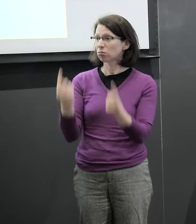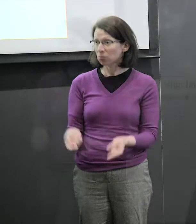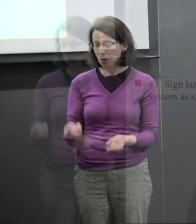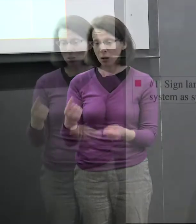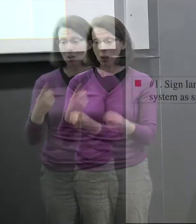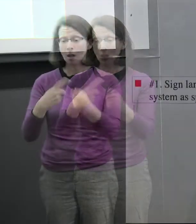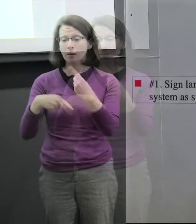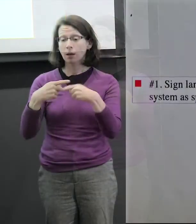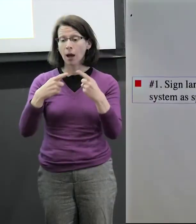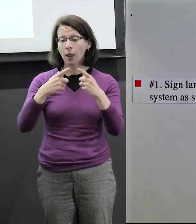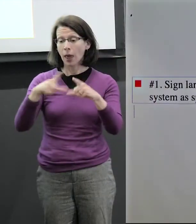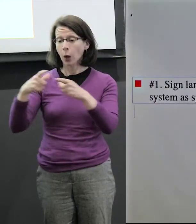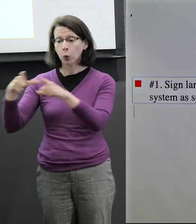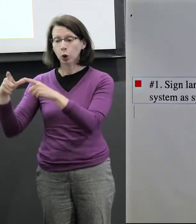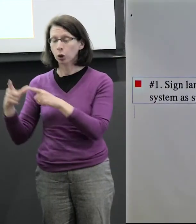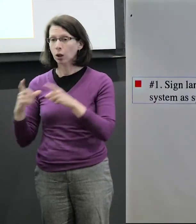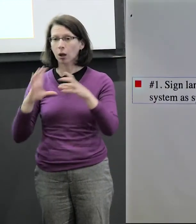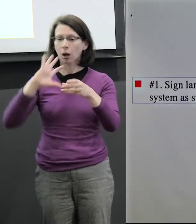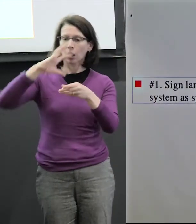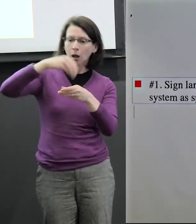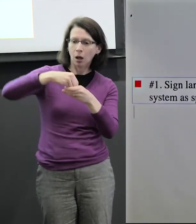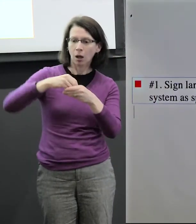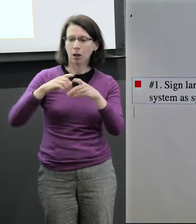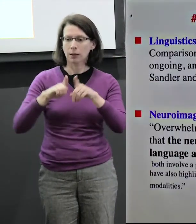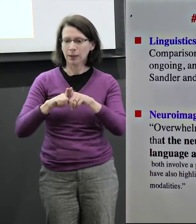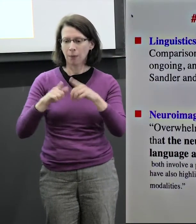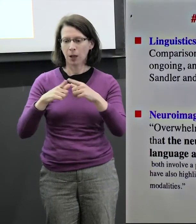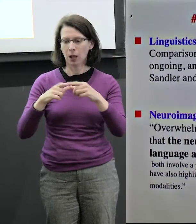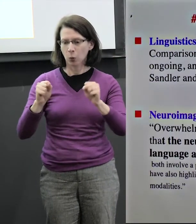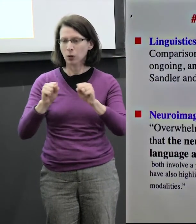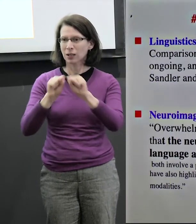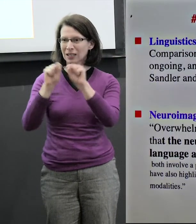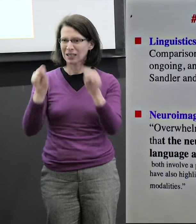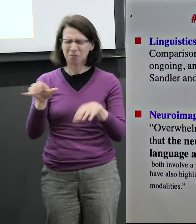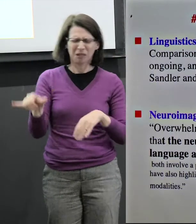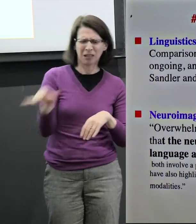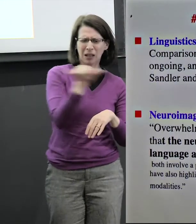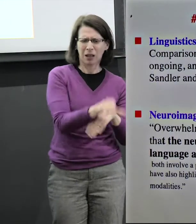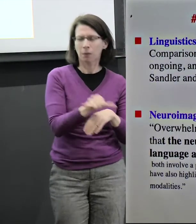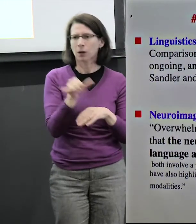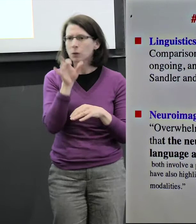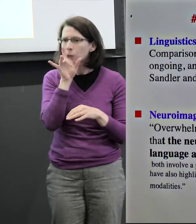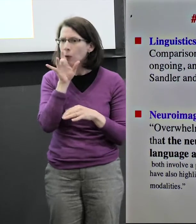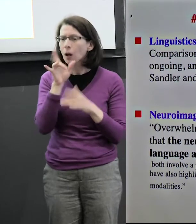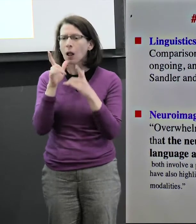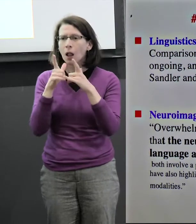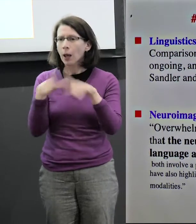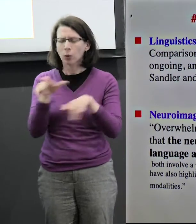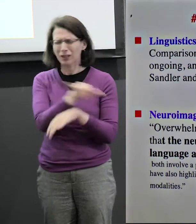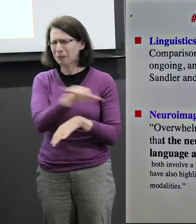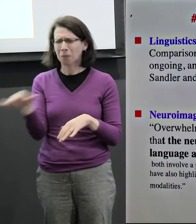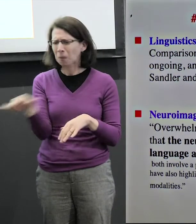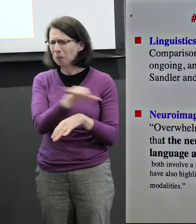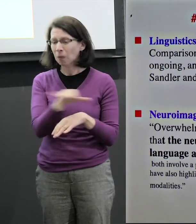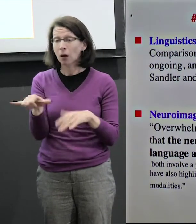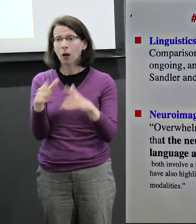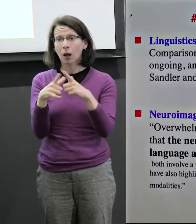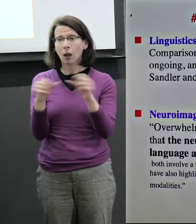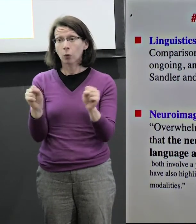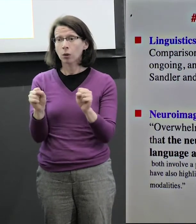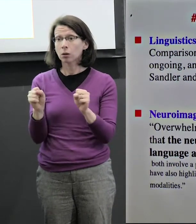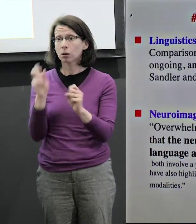that sign languages are part of the same linguistic system as spoken languages. From a